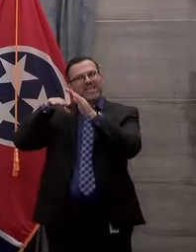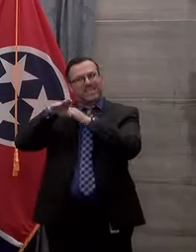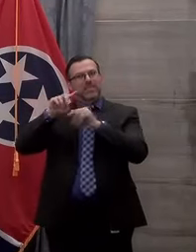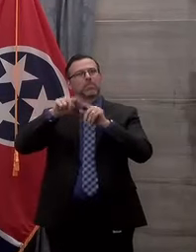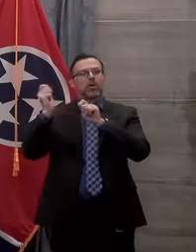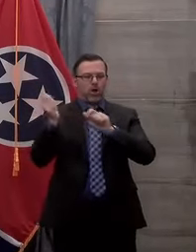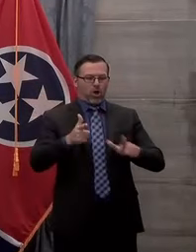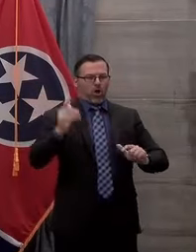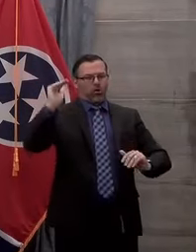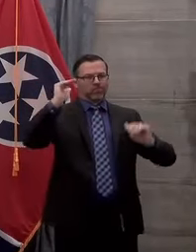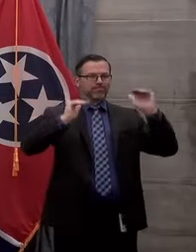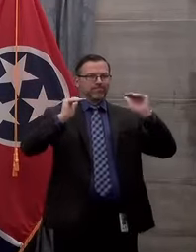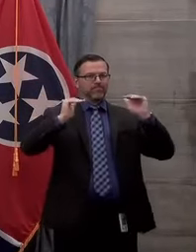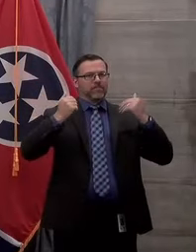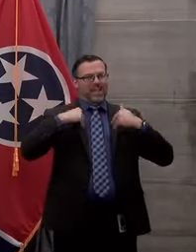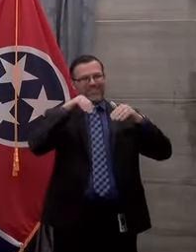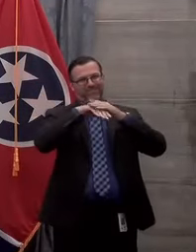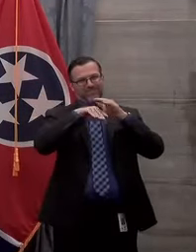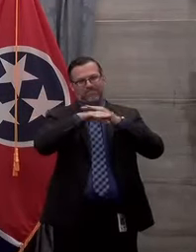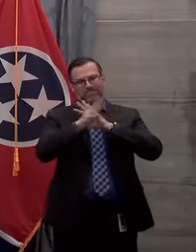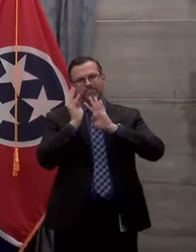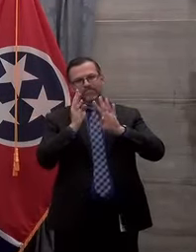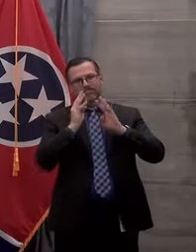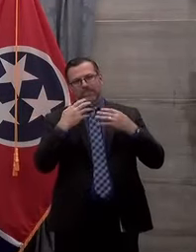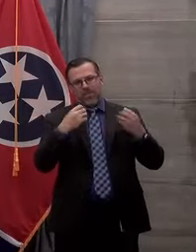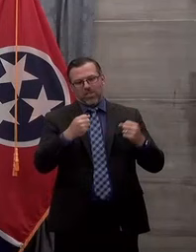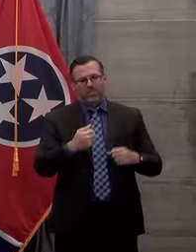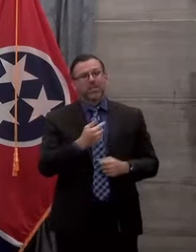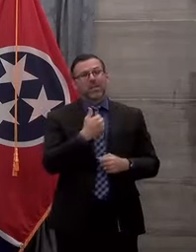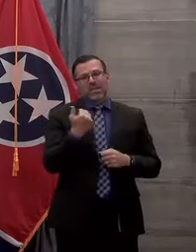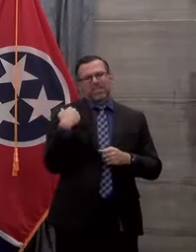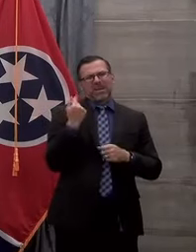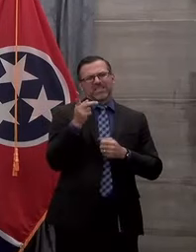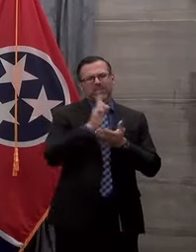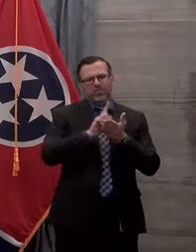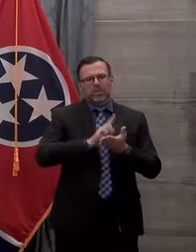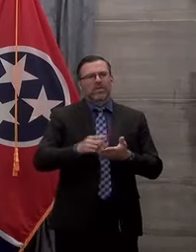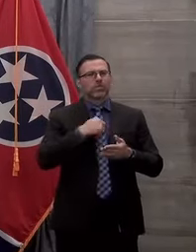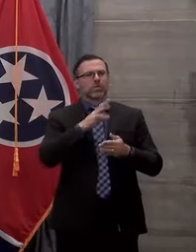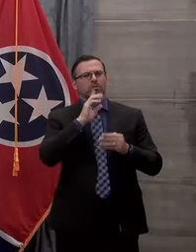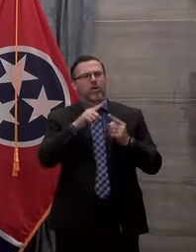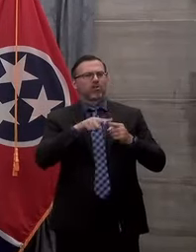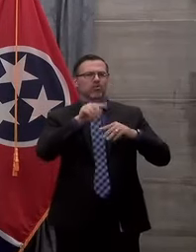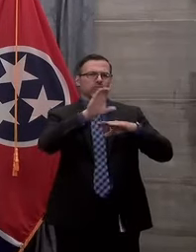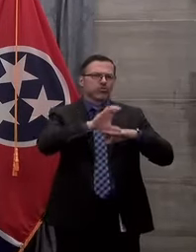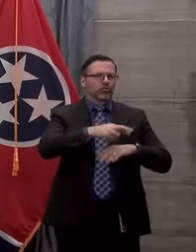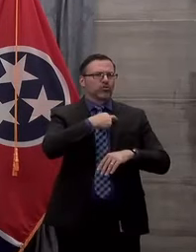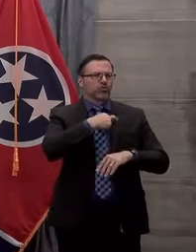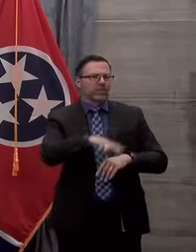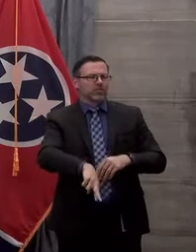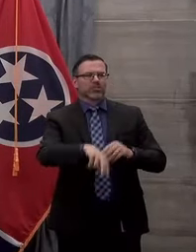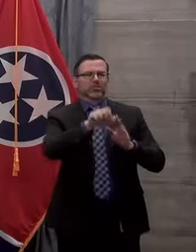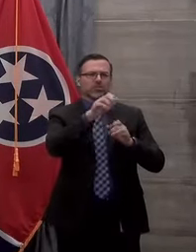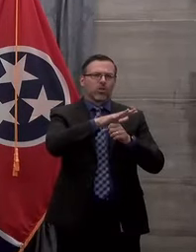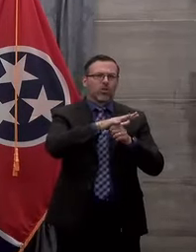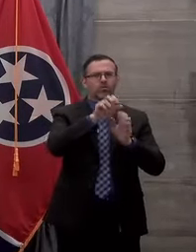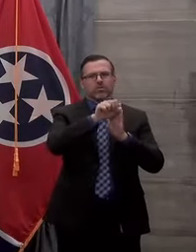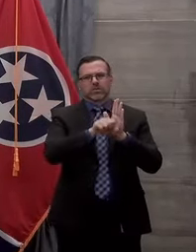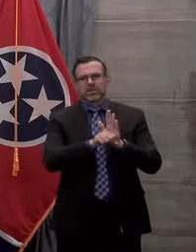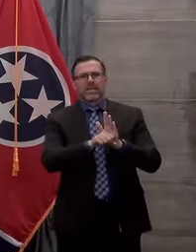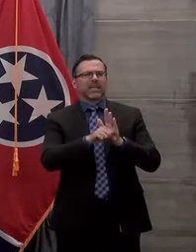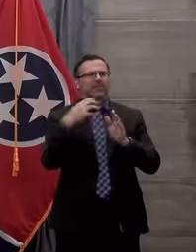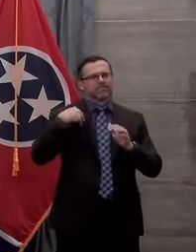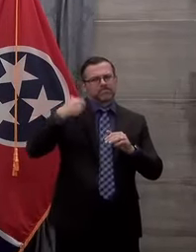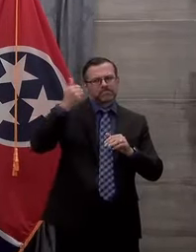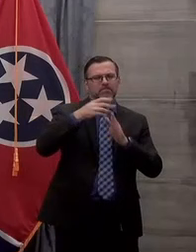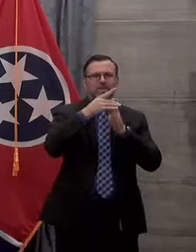Rural Health have engaged hundreds of faith and community leaders, academic partners, and local and state government officials in the Health